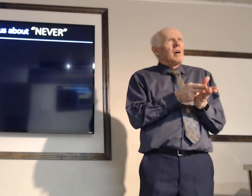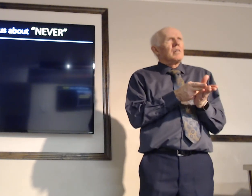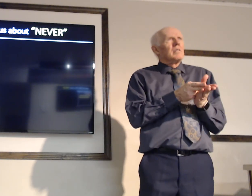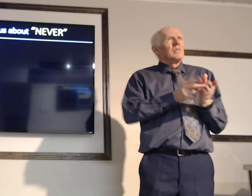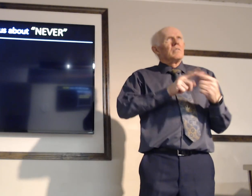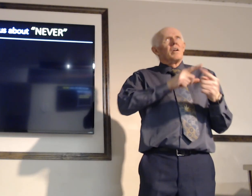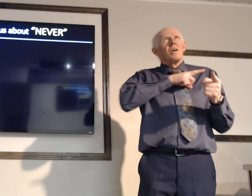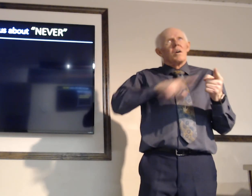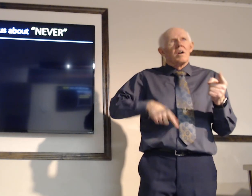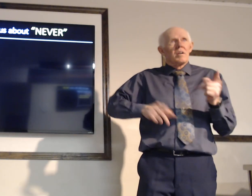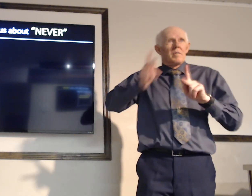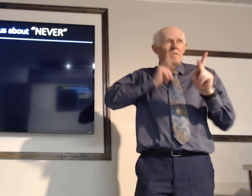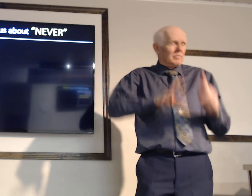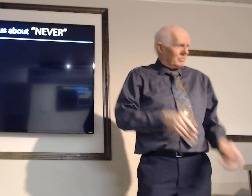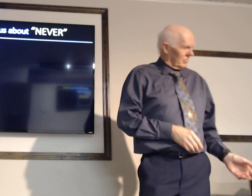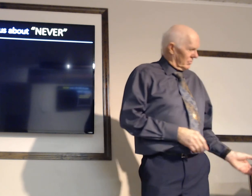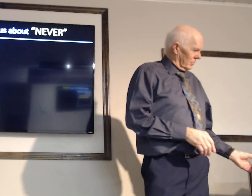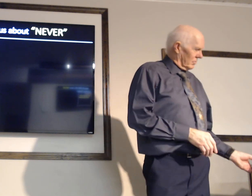should be honest to the Lord and people.